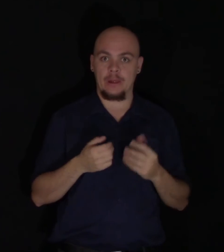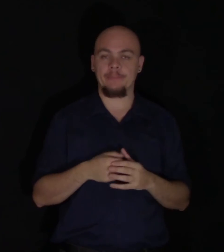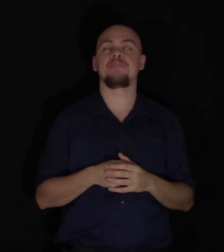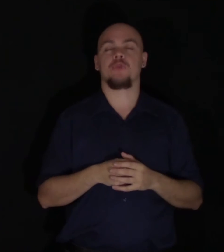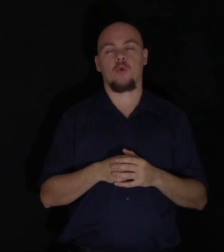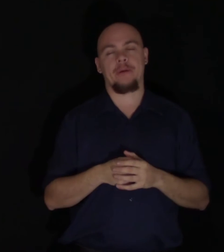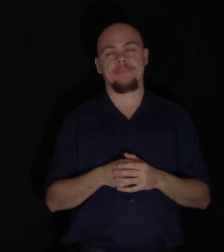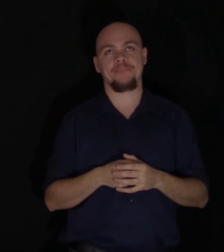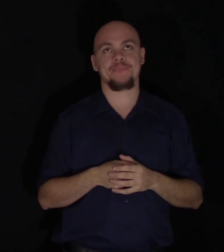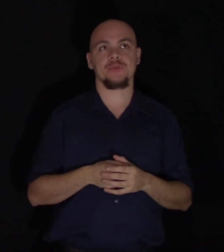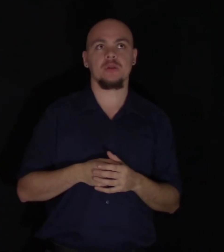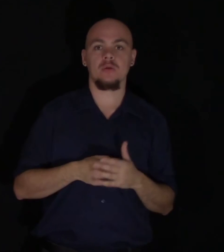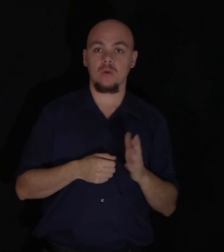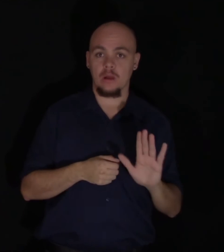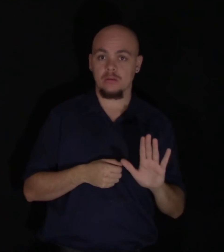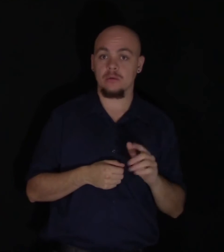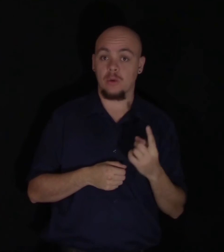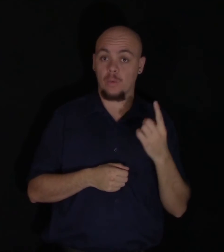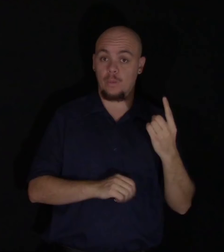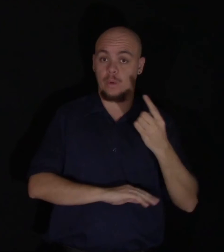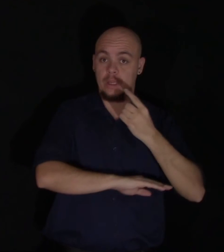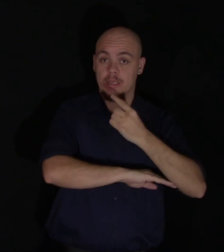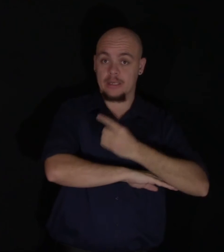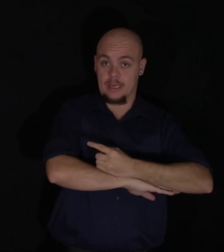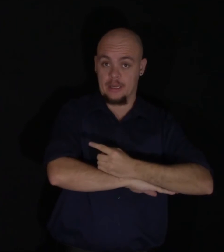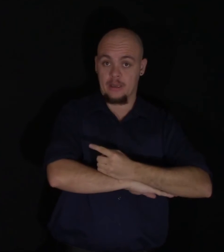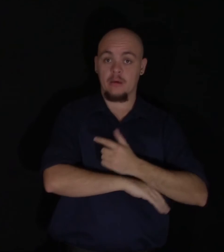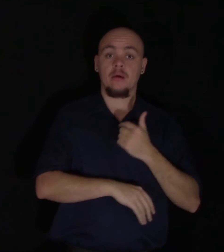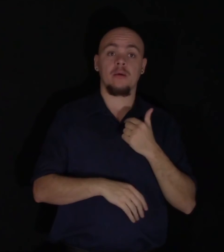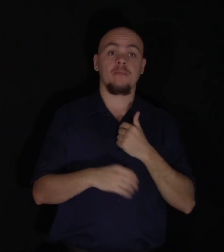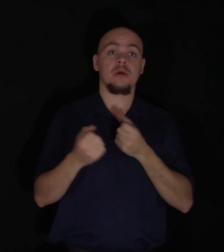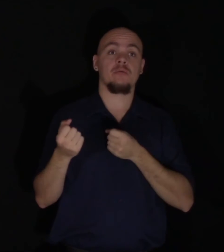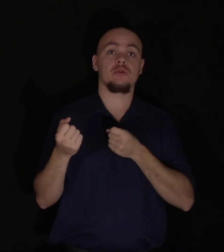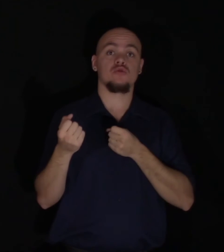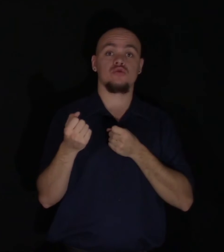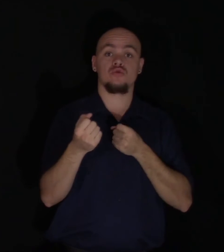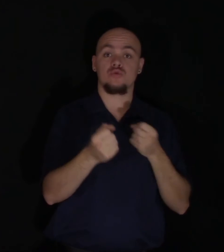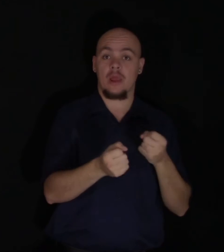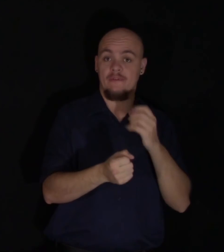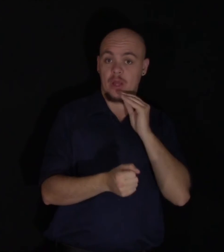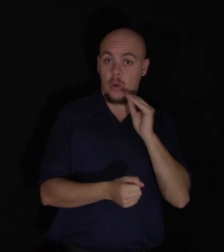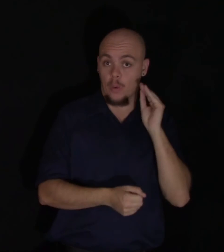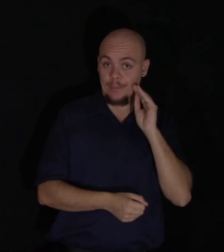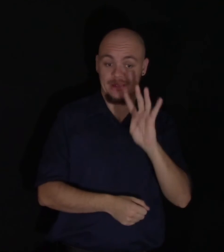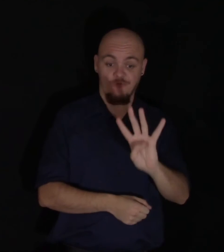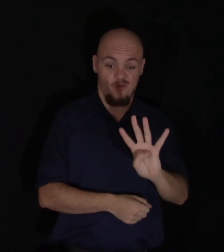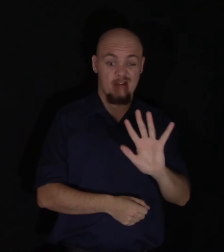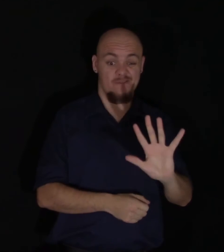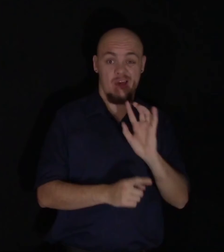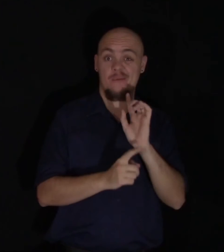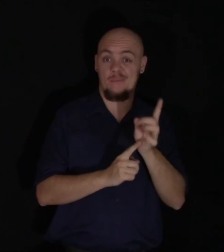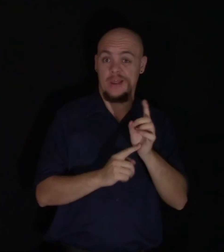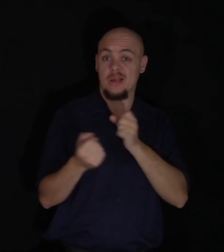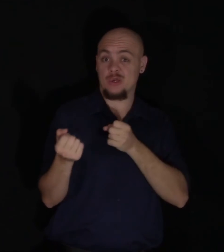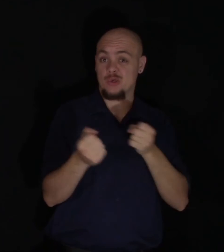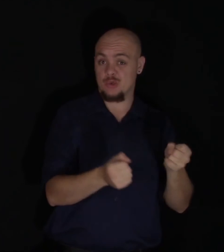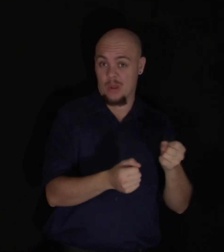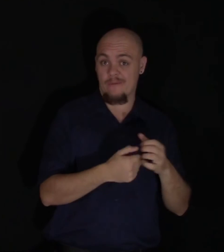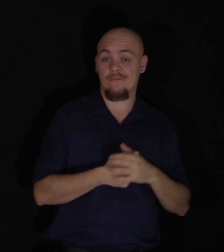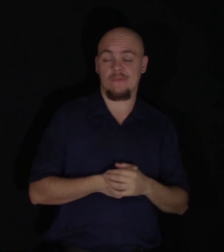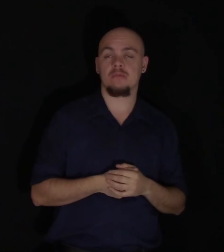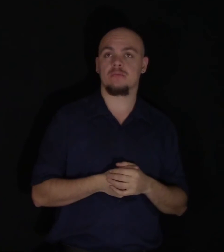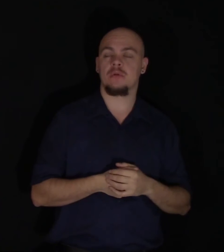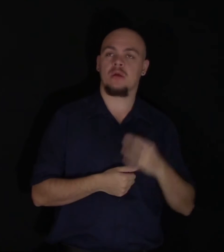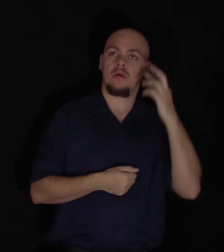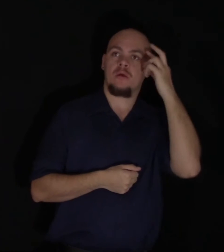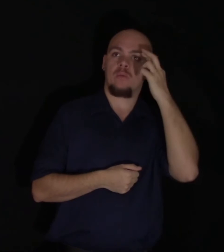so it was one day when I was driving home, 45-minute drive home from work, and I realized